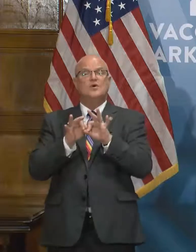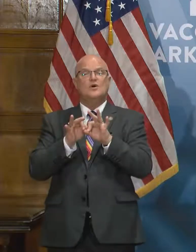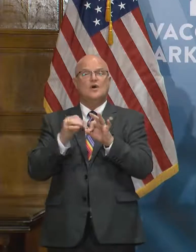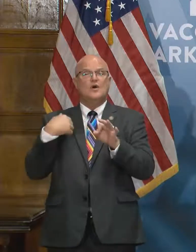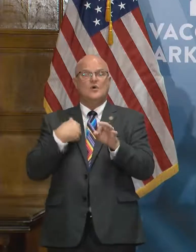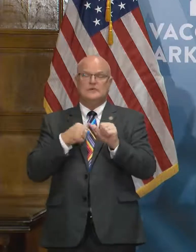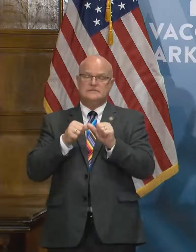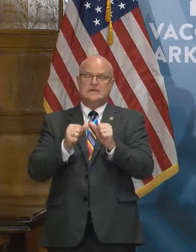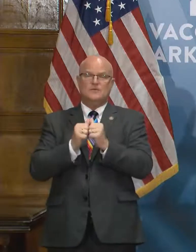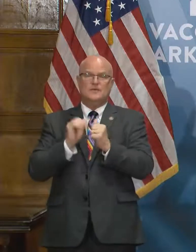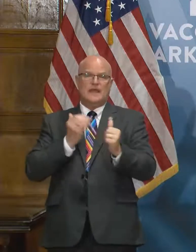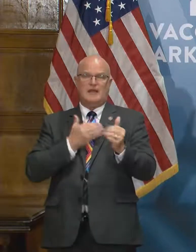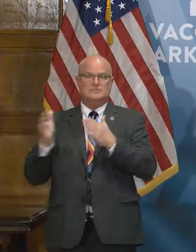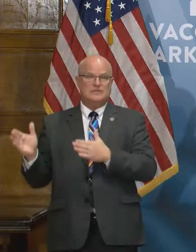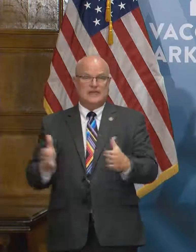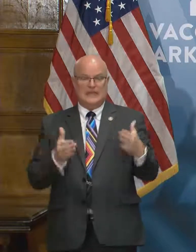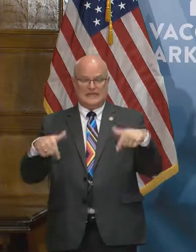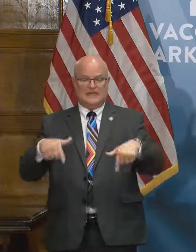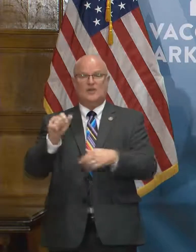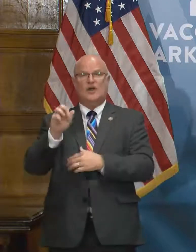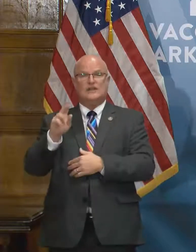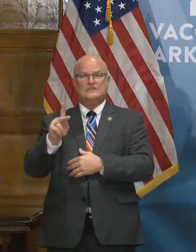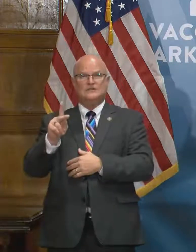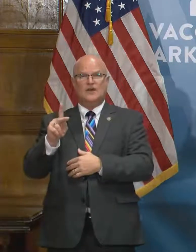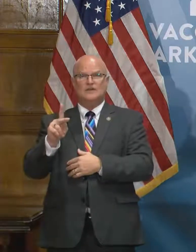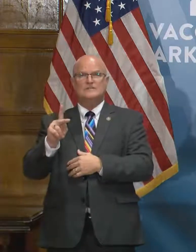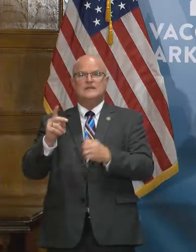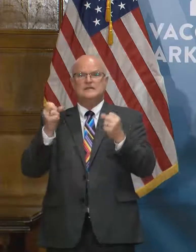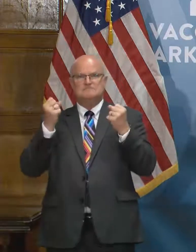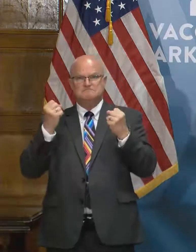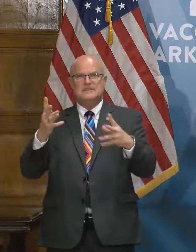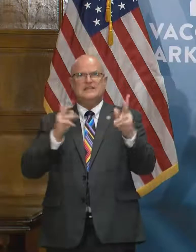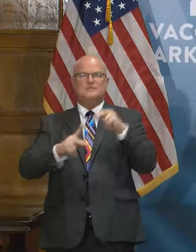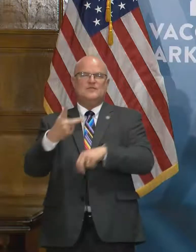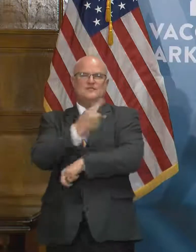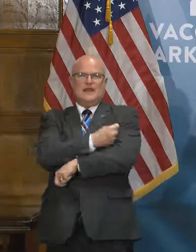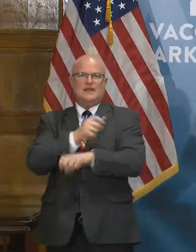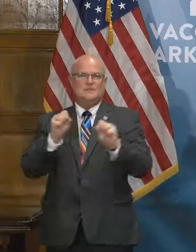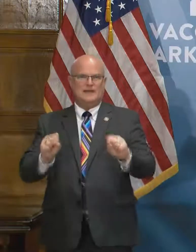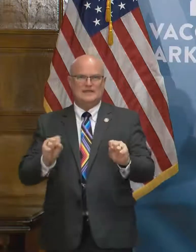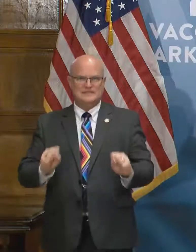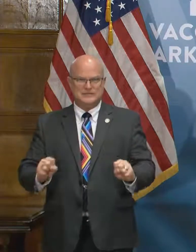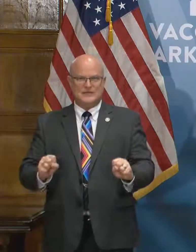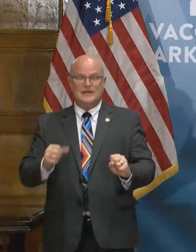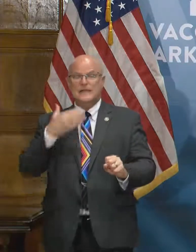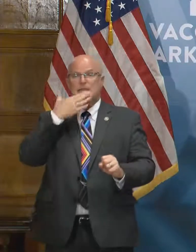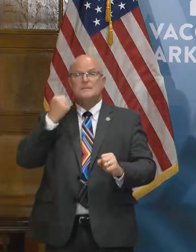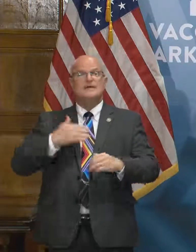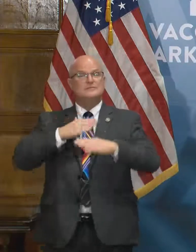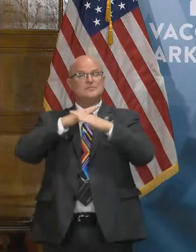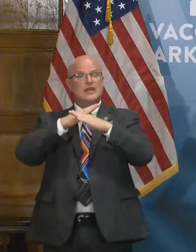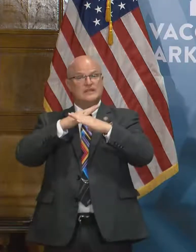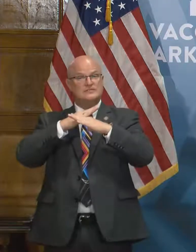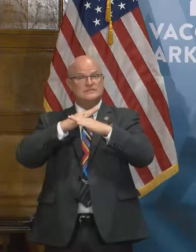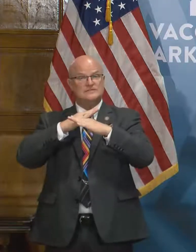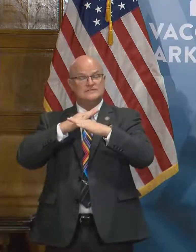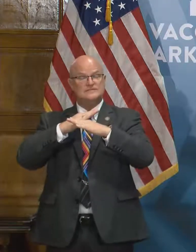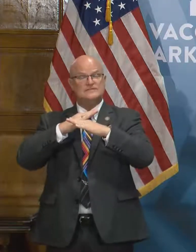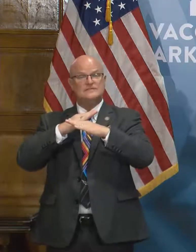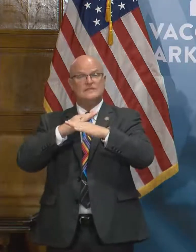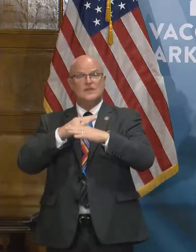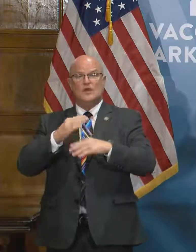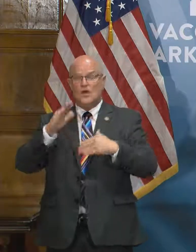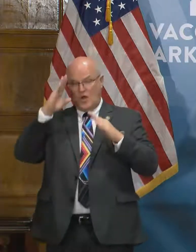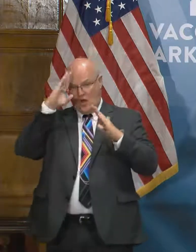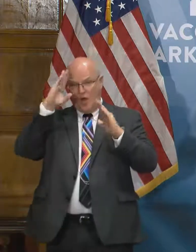we stick with our strategy in Arkansas, which is let's get as many vaccinated as we can. That is the best protection.